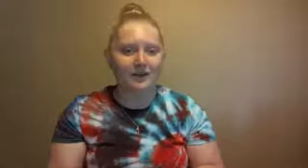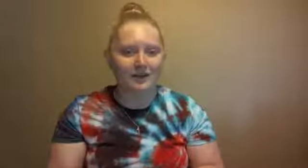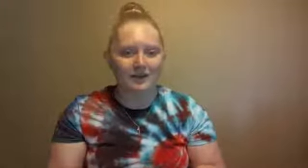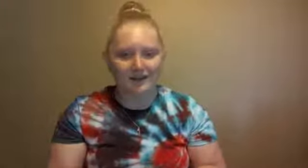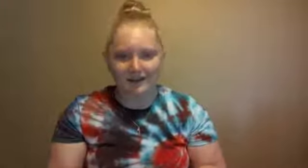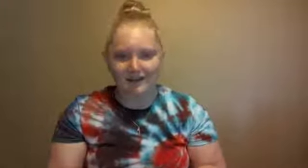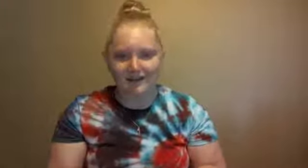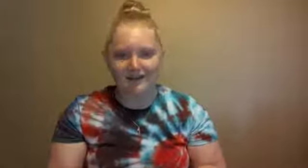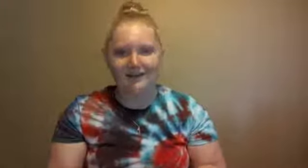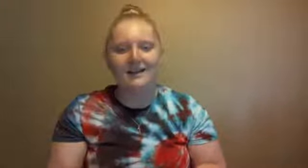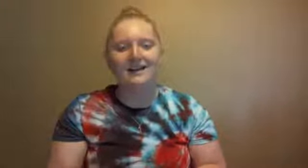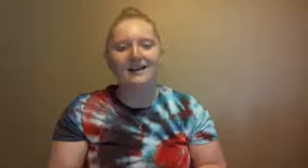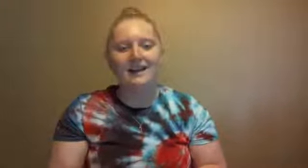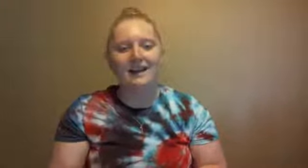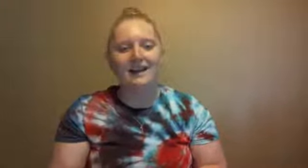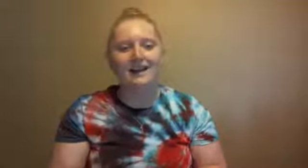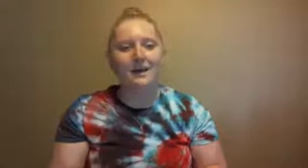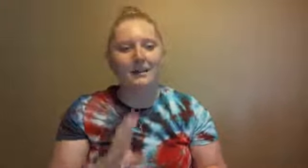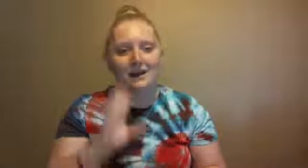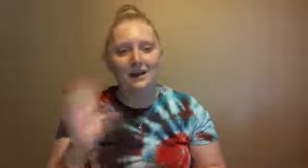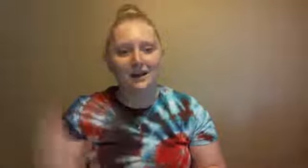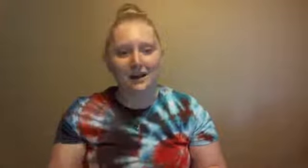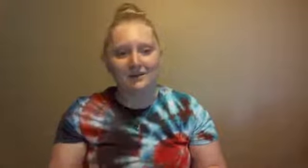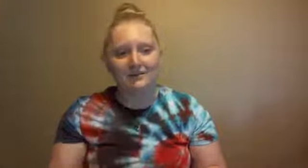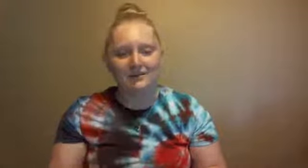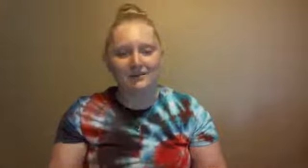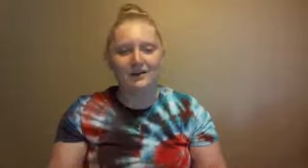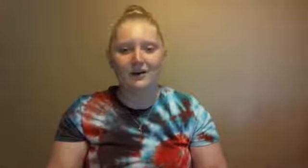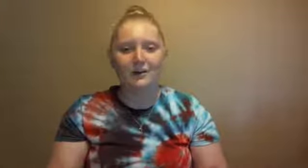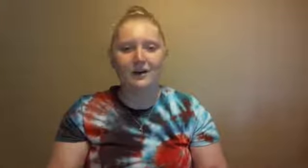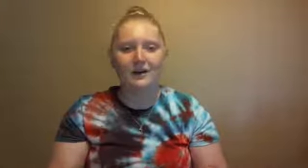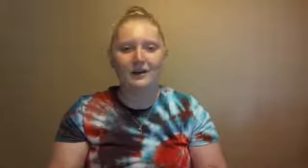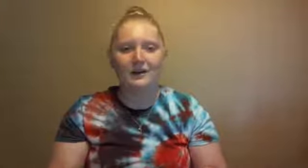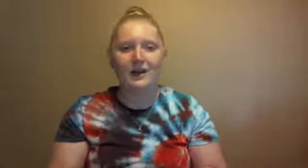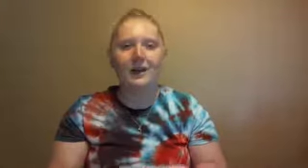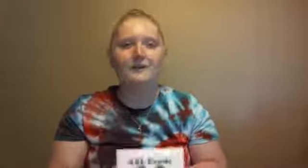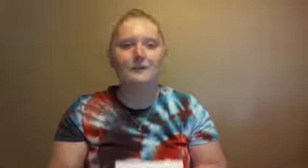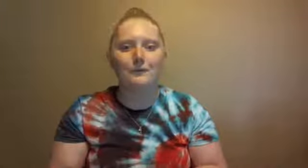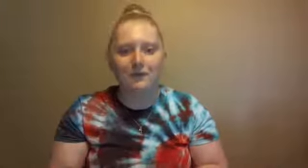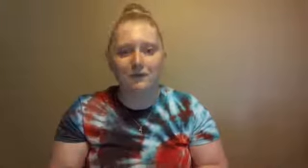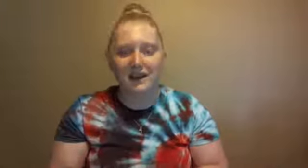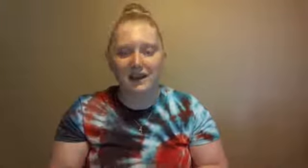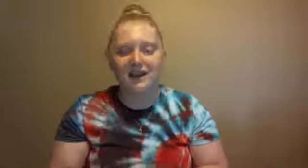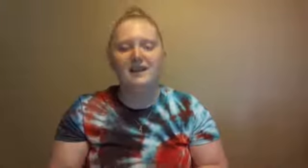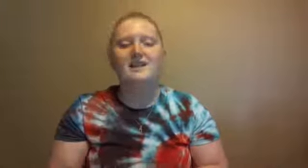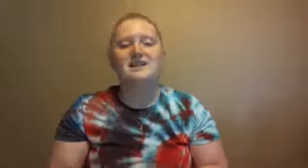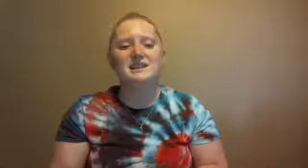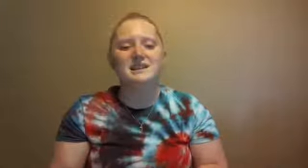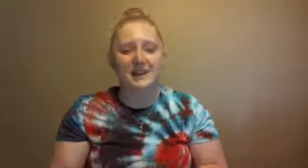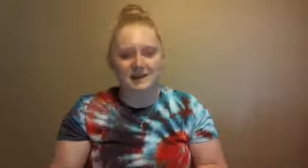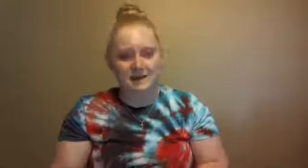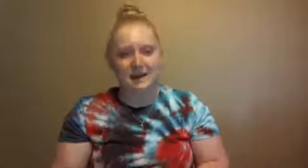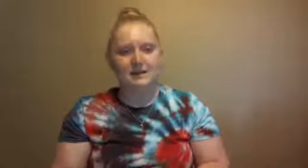of the states in America. So we're going to be learning 50 state